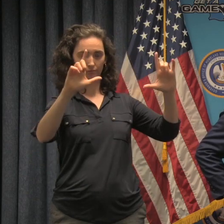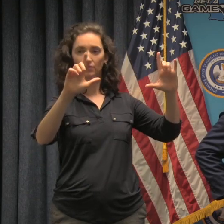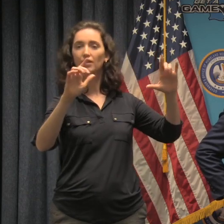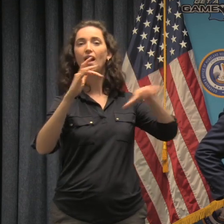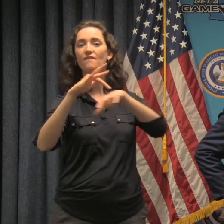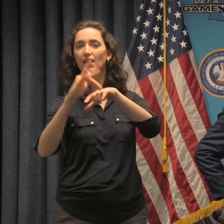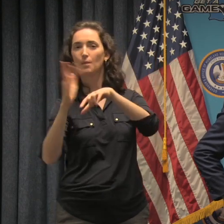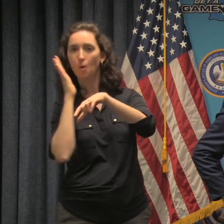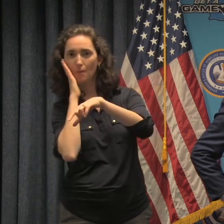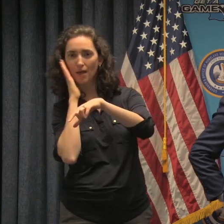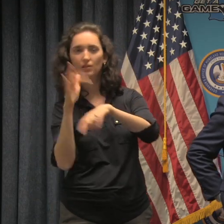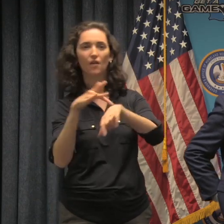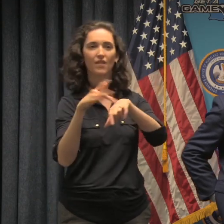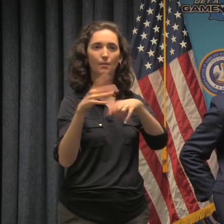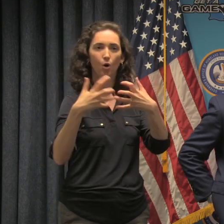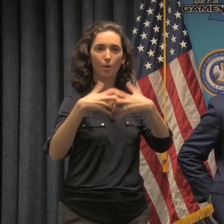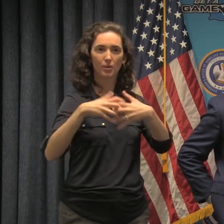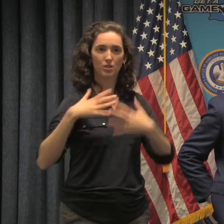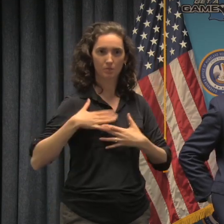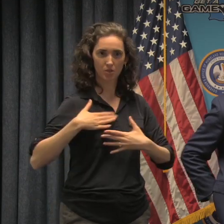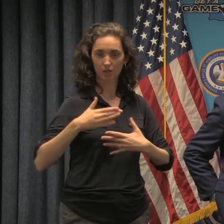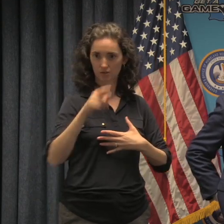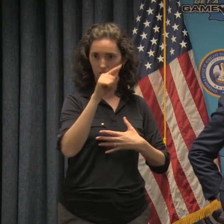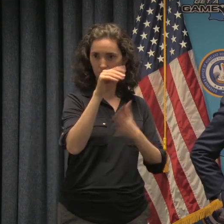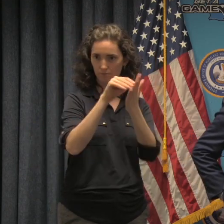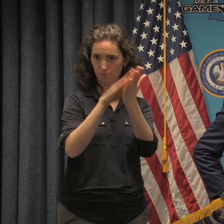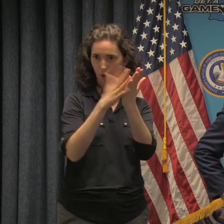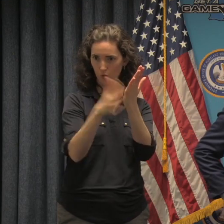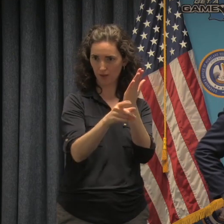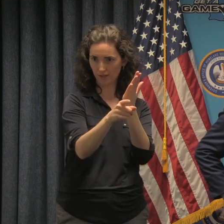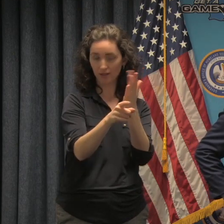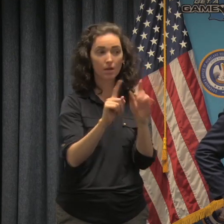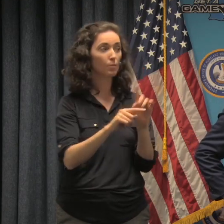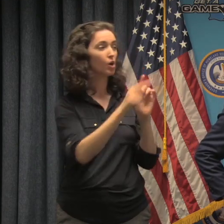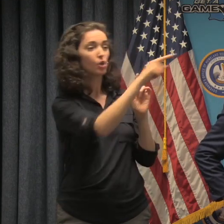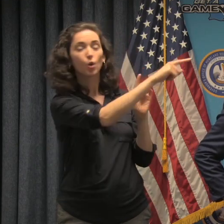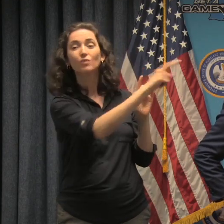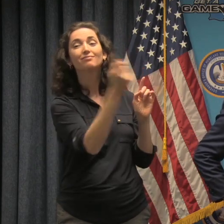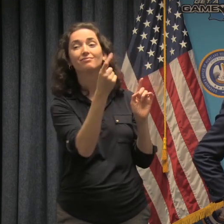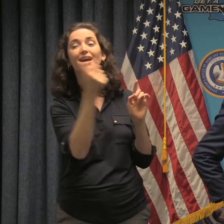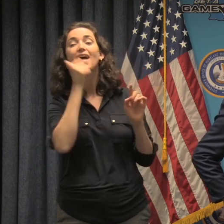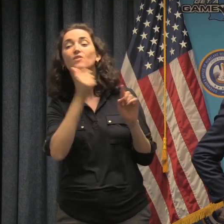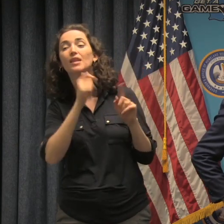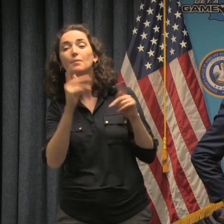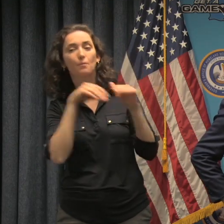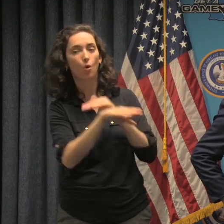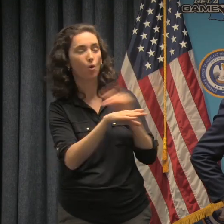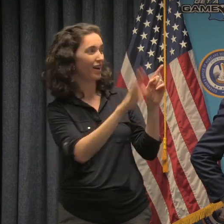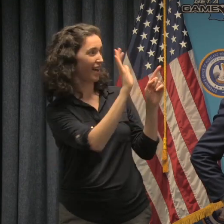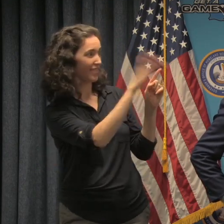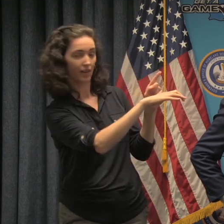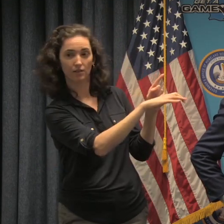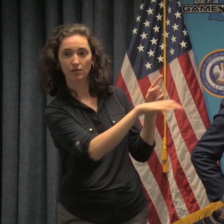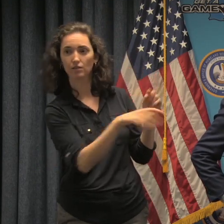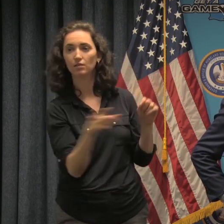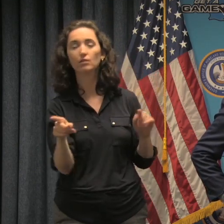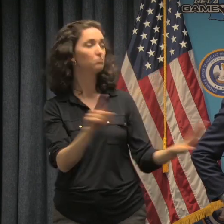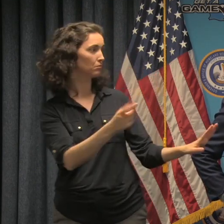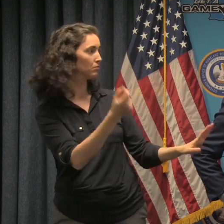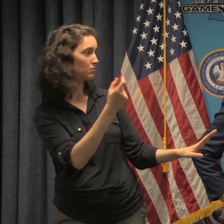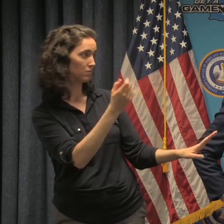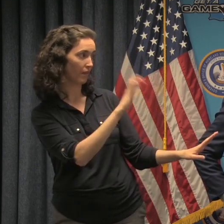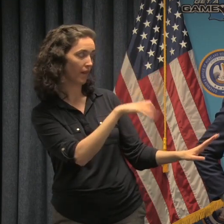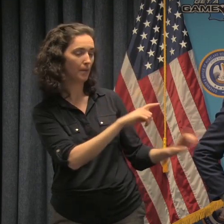available beds and available vents. Yeah. But again, these are daily admissions. I just want to make that clear. We're talking about. If I understand